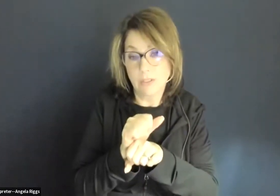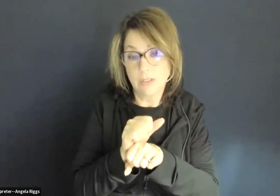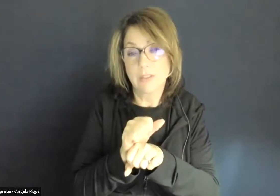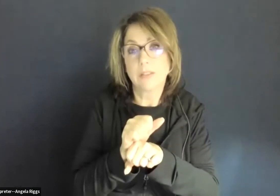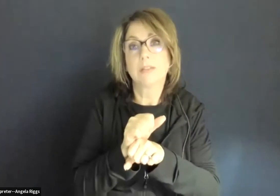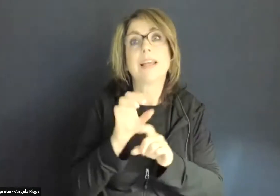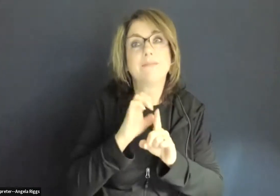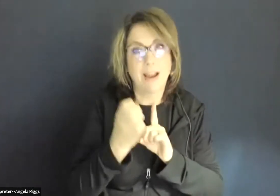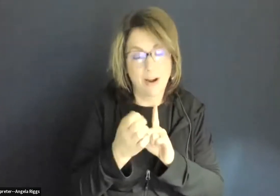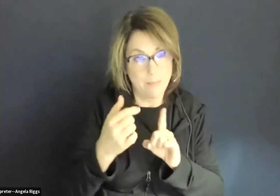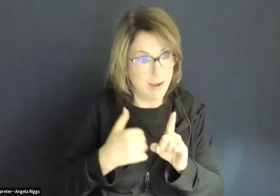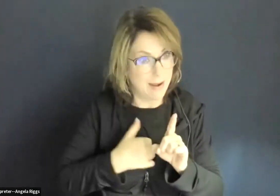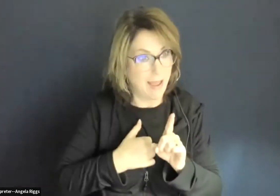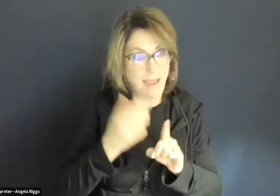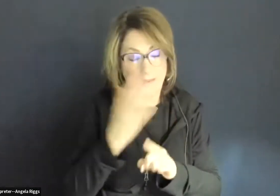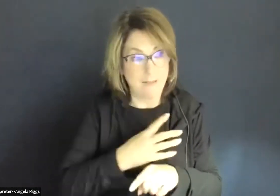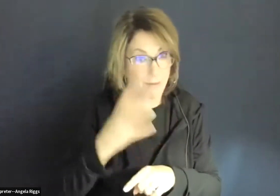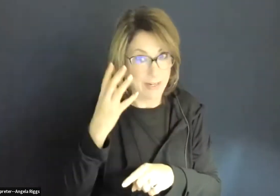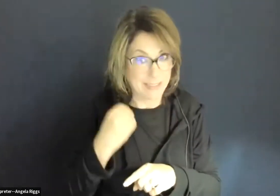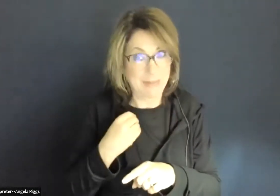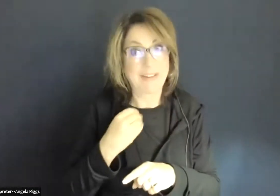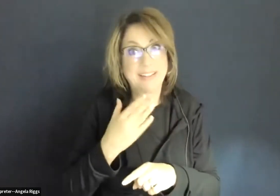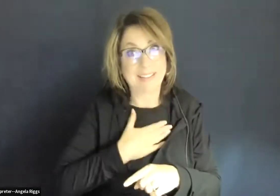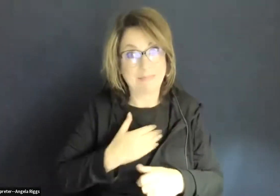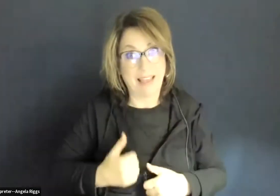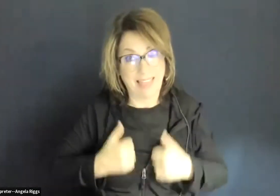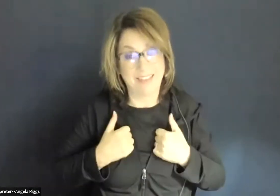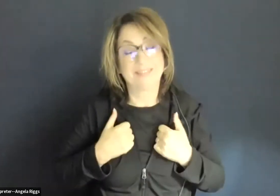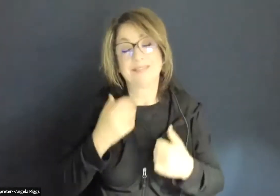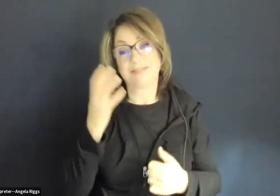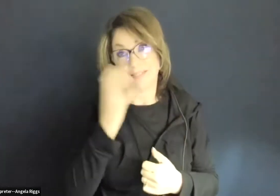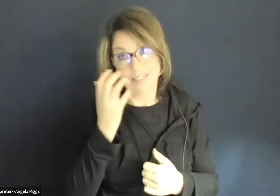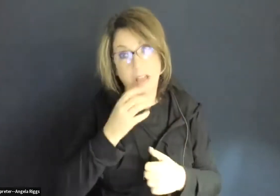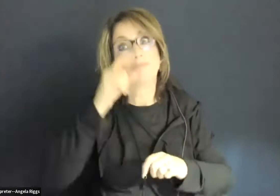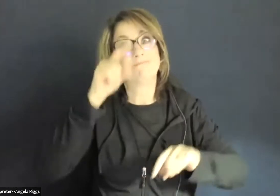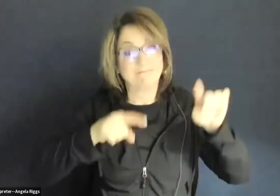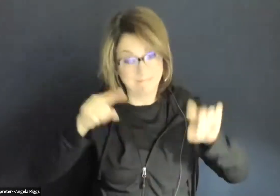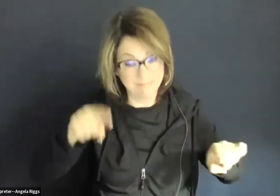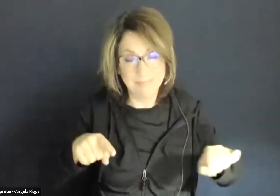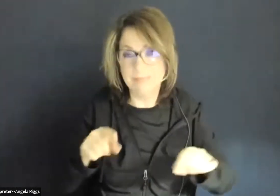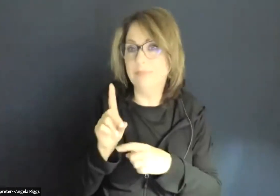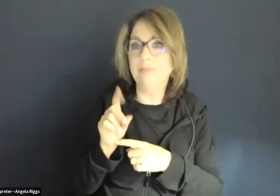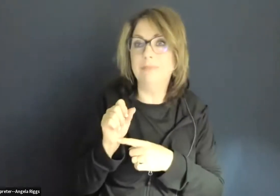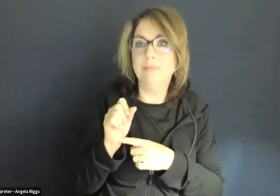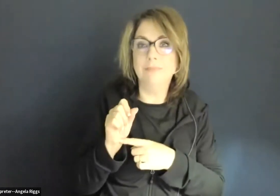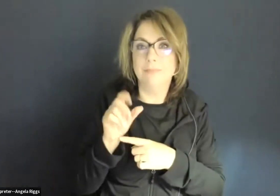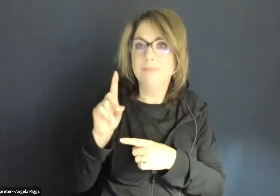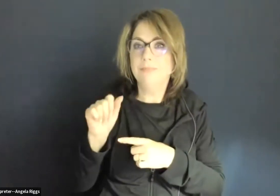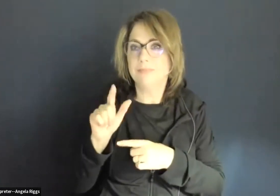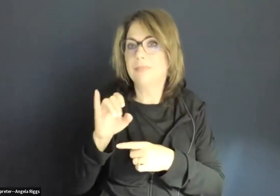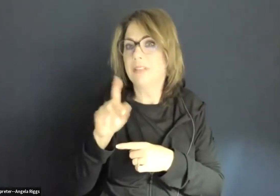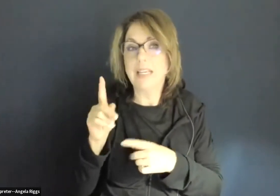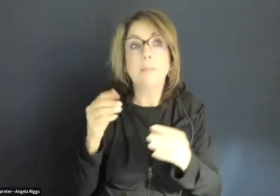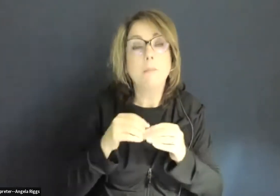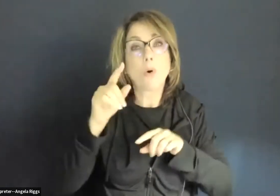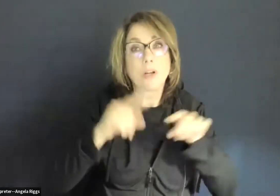environment I've ever been in or seen in my life. It's like Disability Link is more diverse